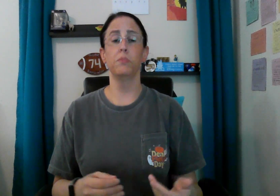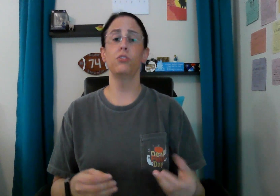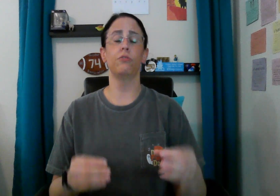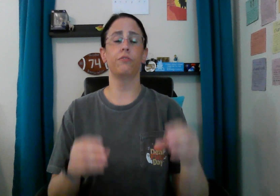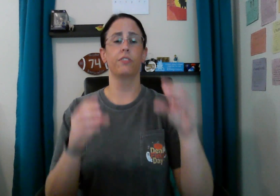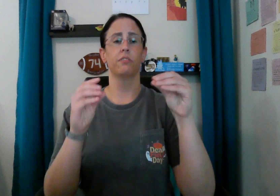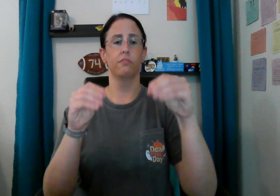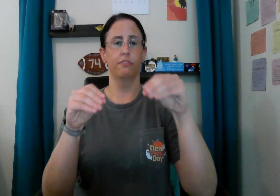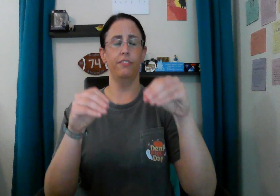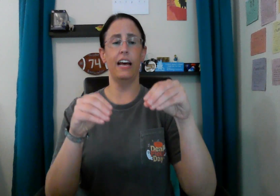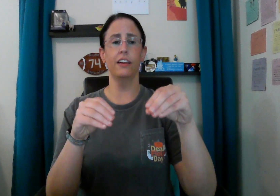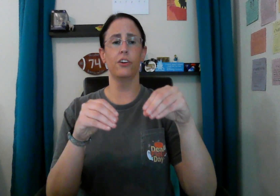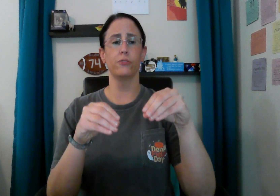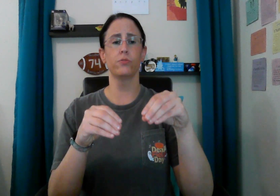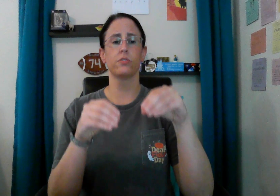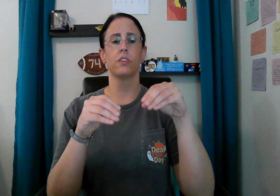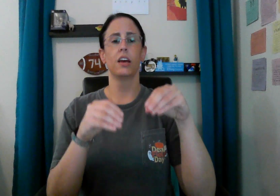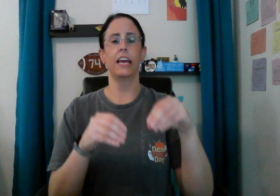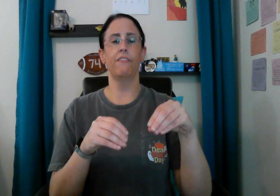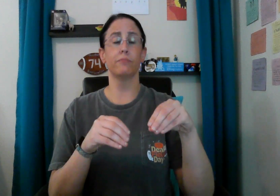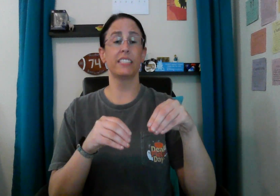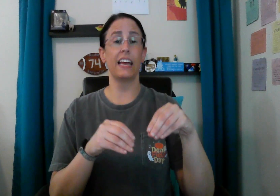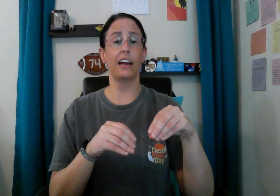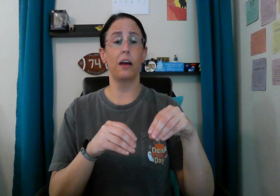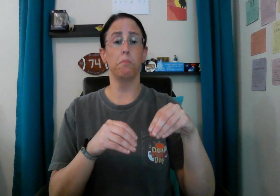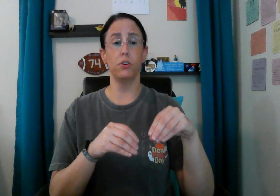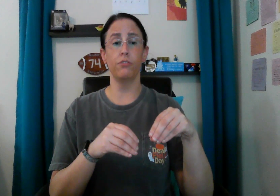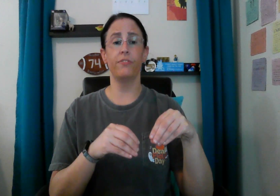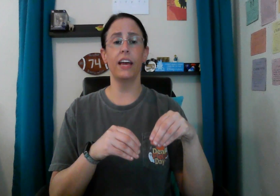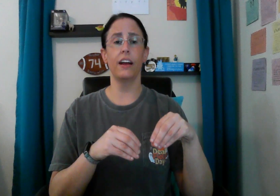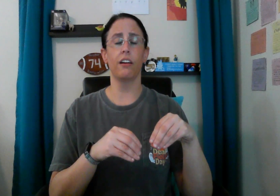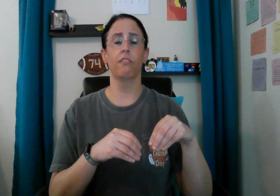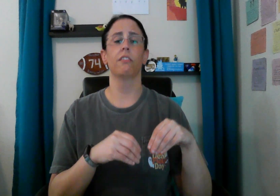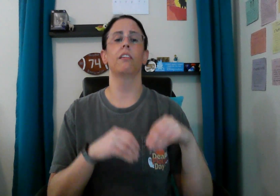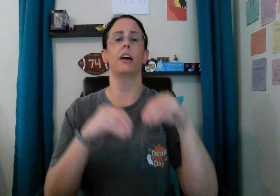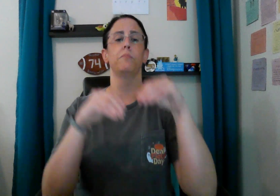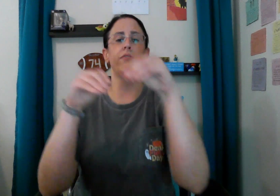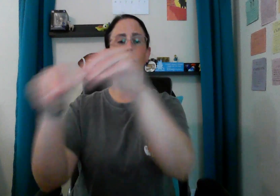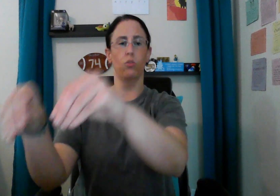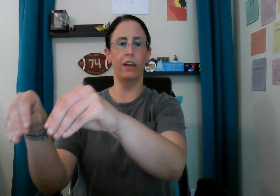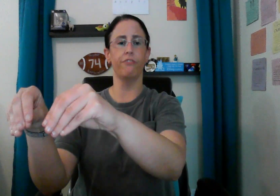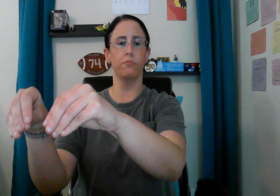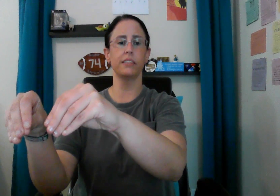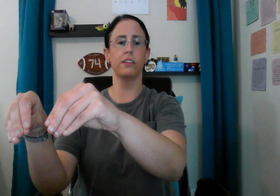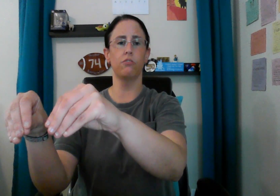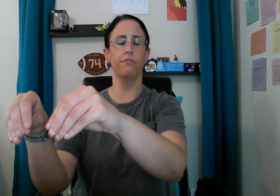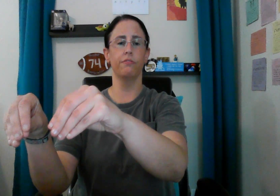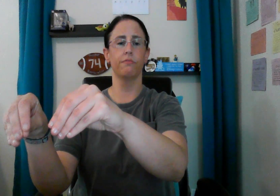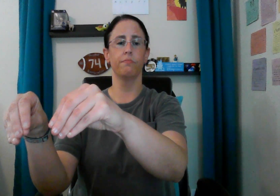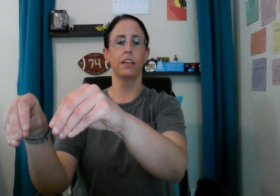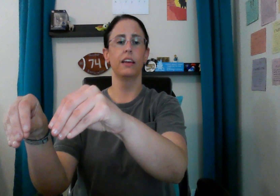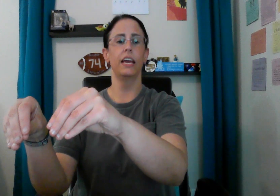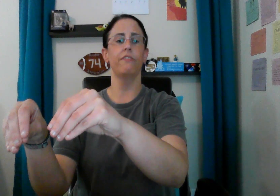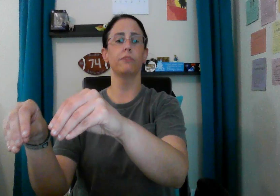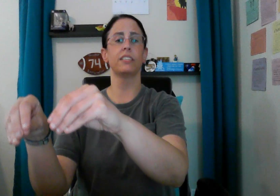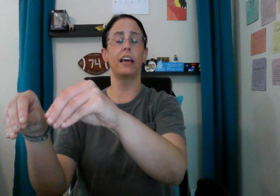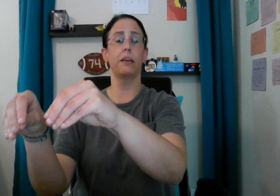Move, flat O's. If I'm saying move there, I move it away from myself. If I'm saying